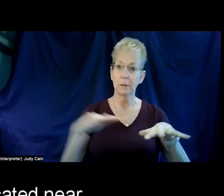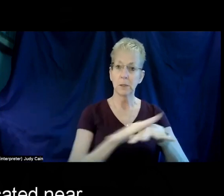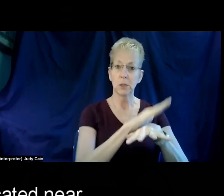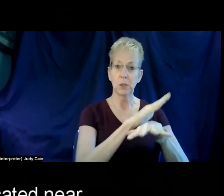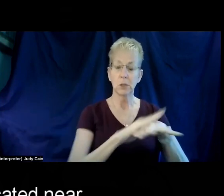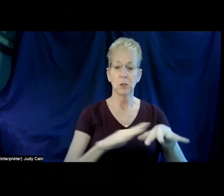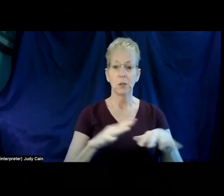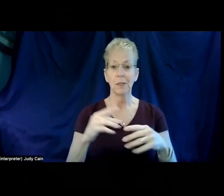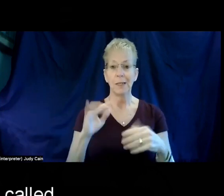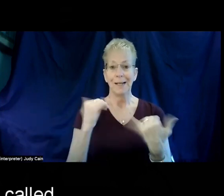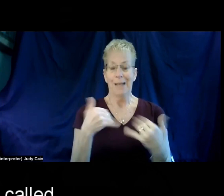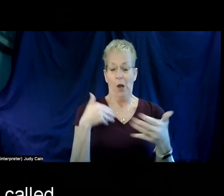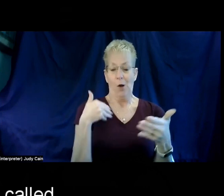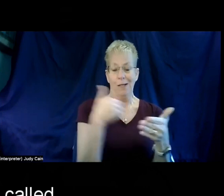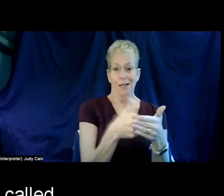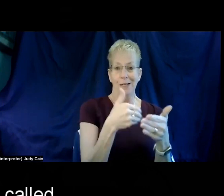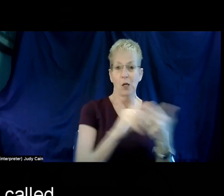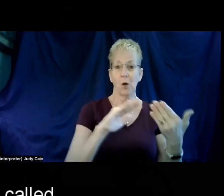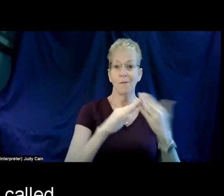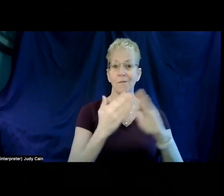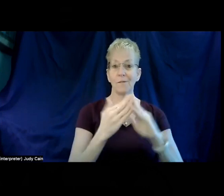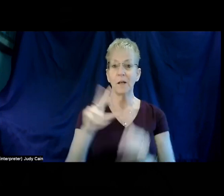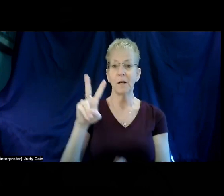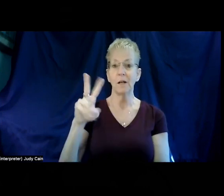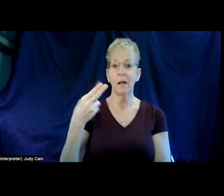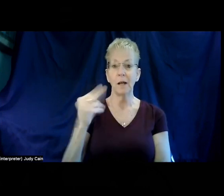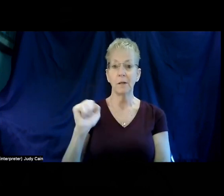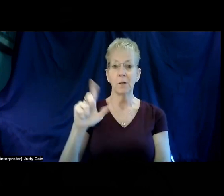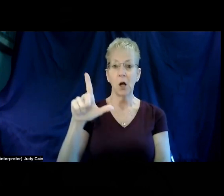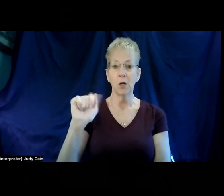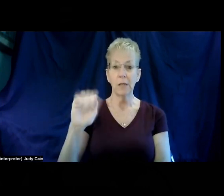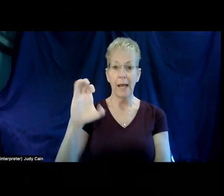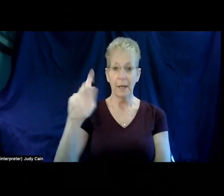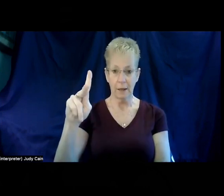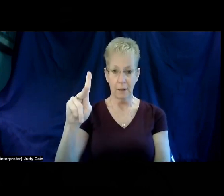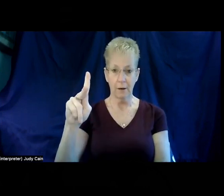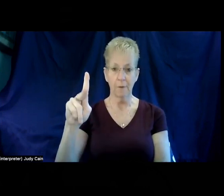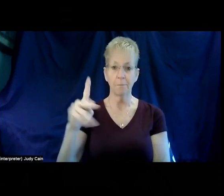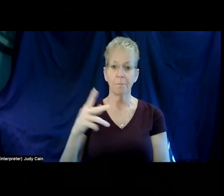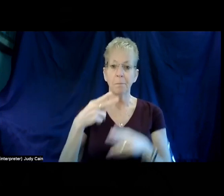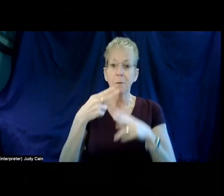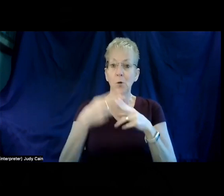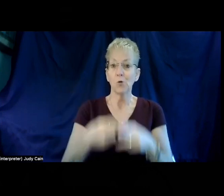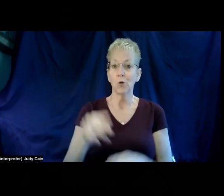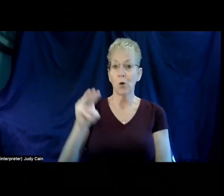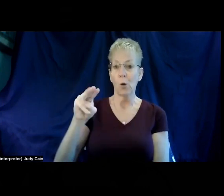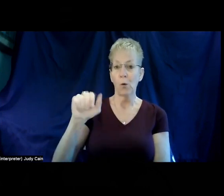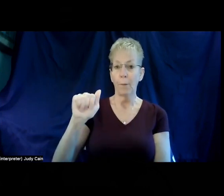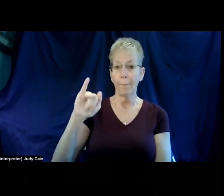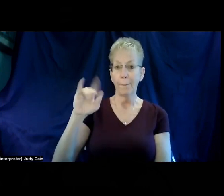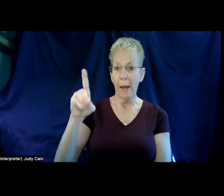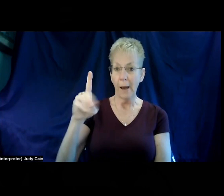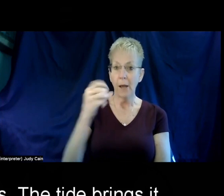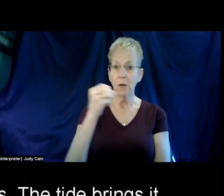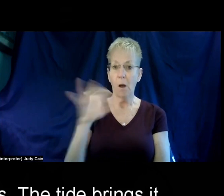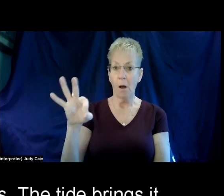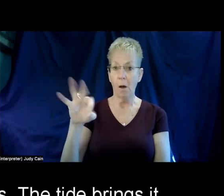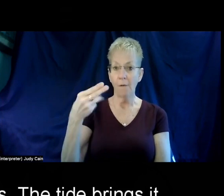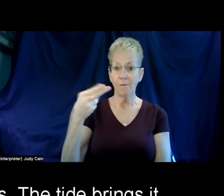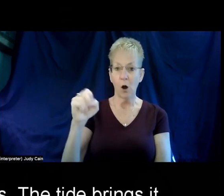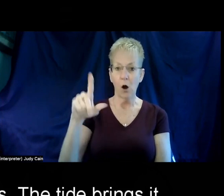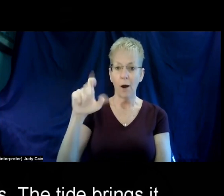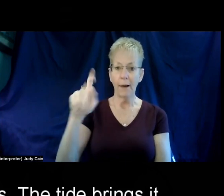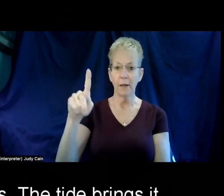the village of Harlech, and it's called the Maid of Harlech because every few years, this fighter